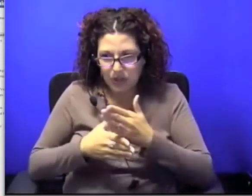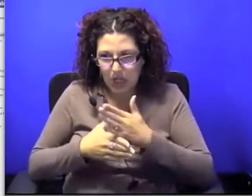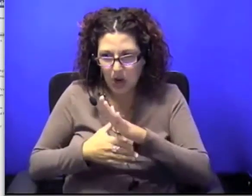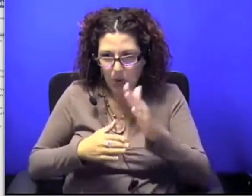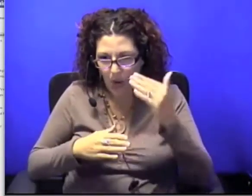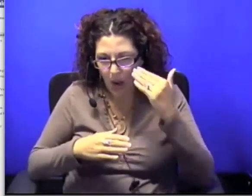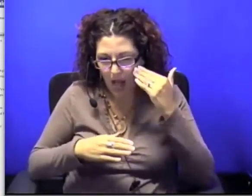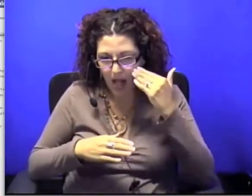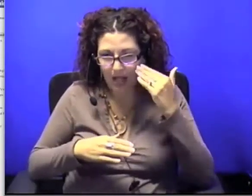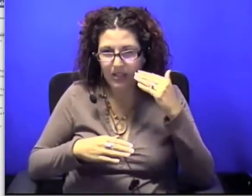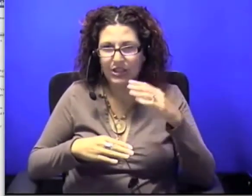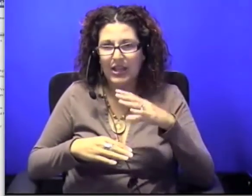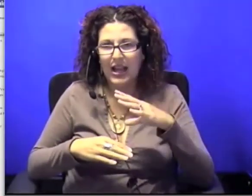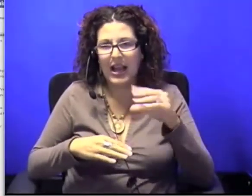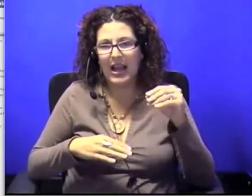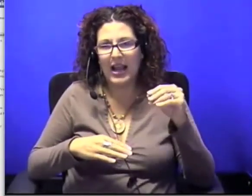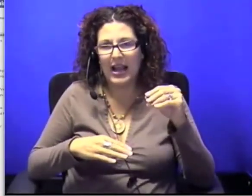time, sharing your knowledge. I